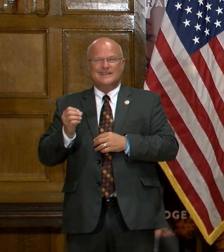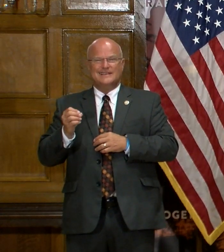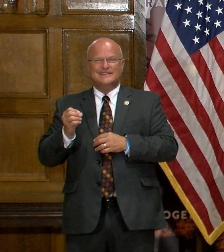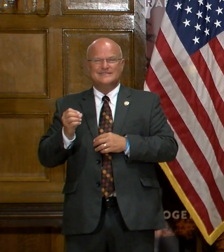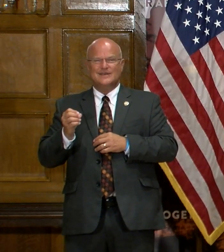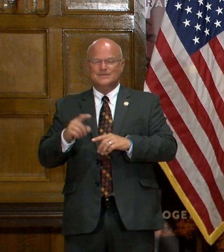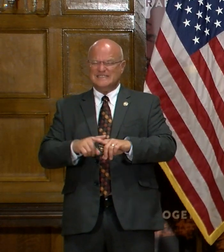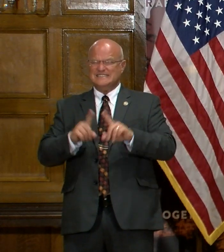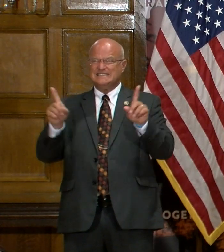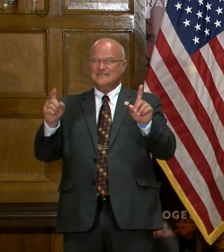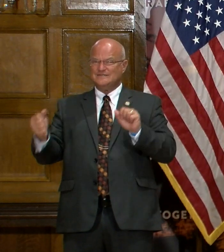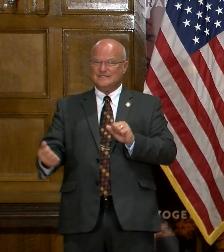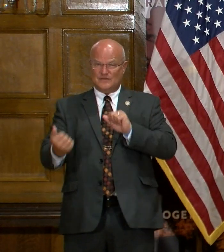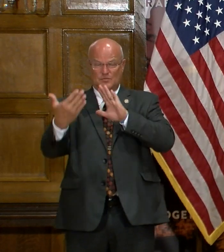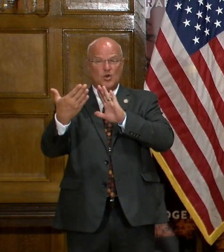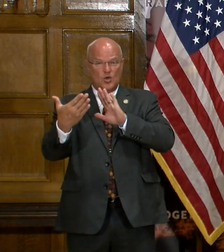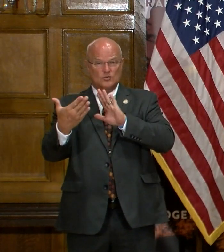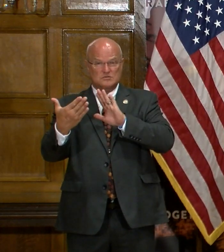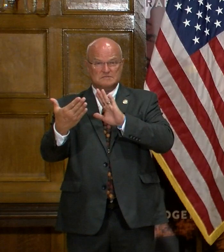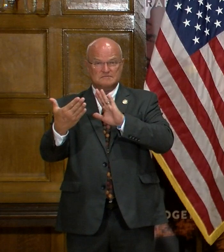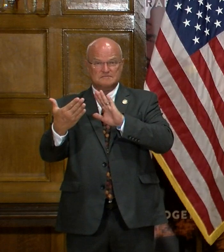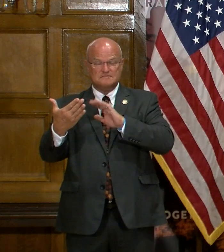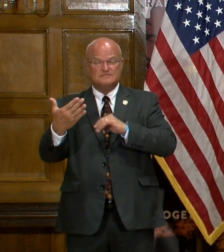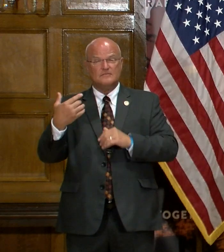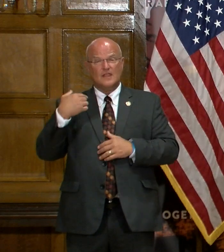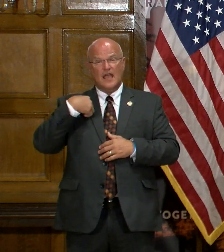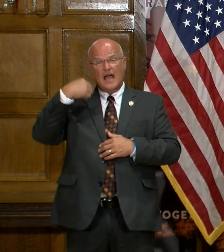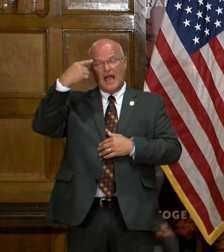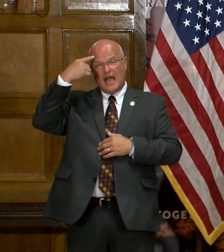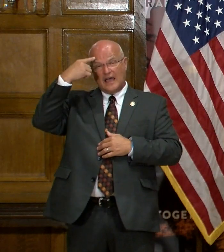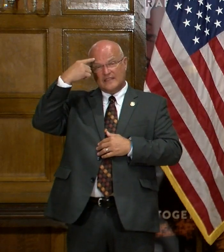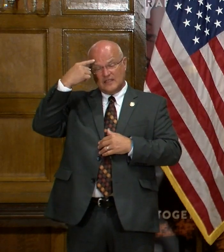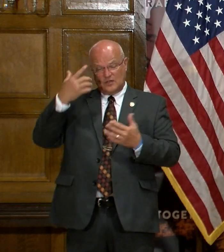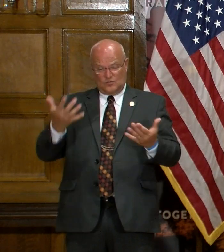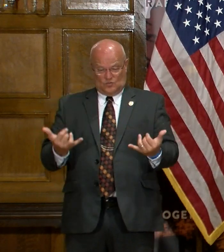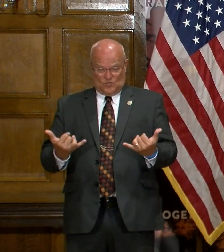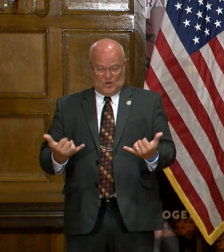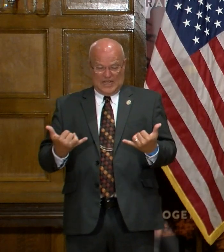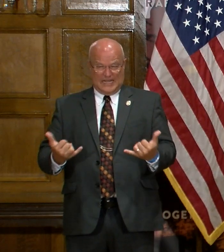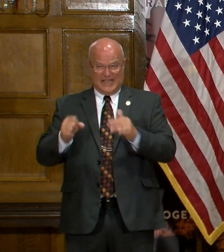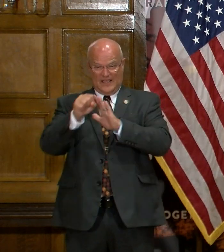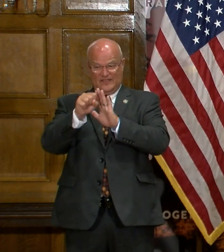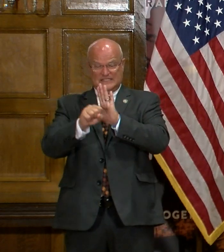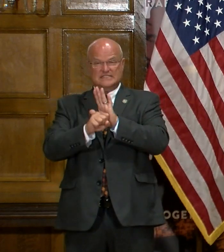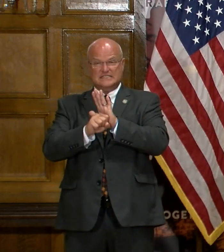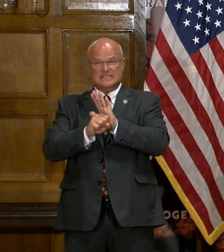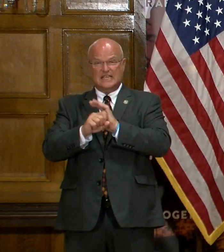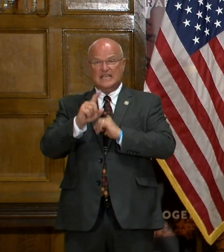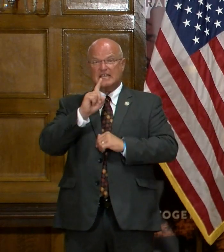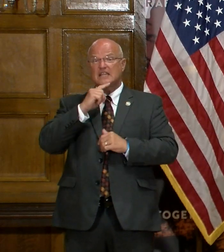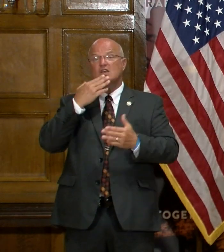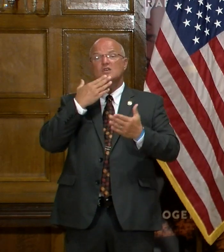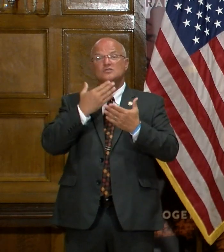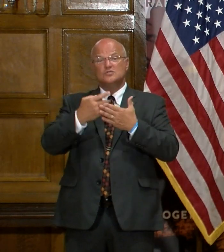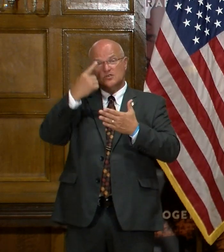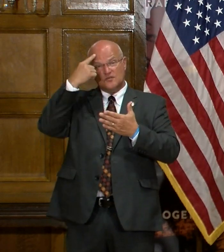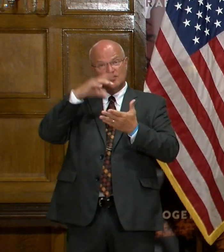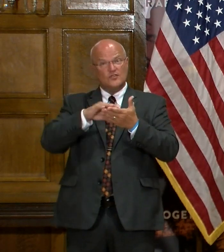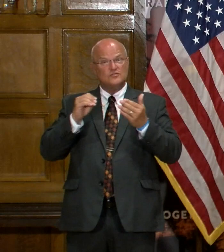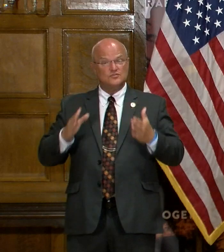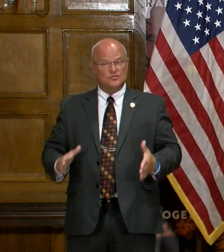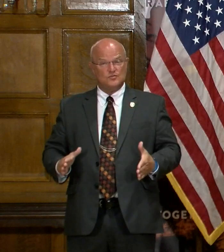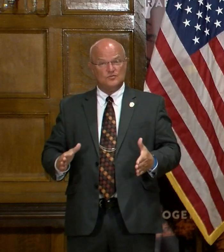it's a difference of approach. I think the approach that we're taking as a state is good for the